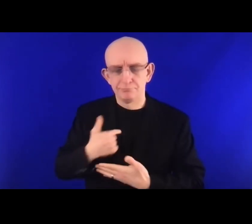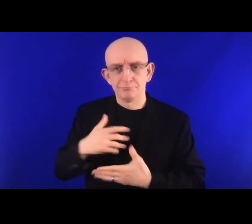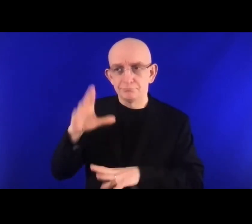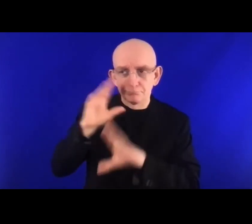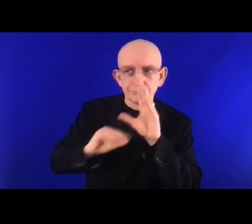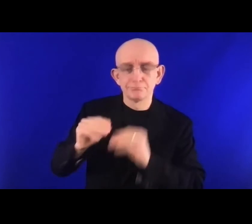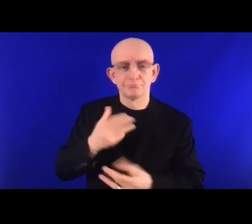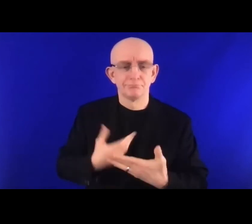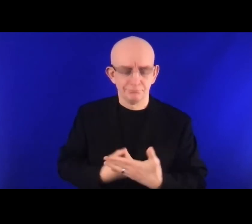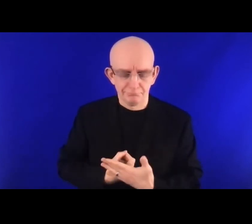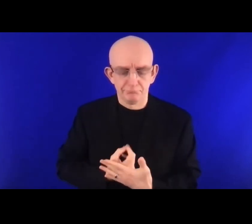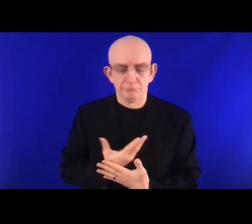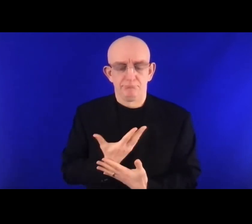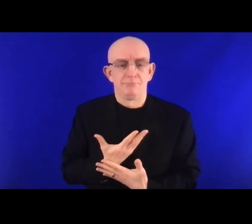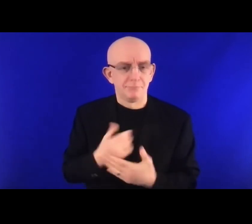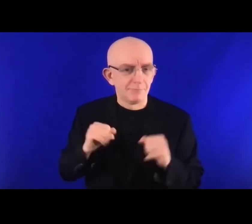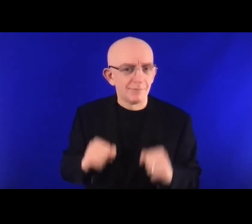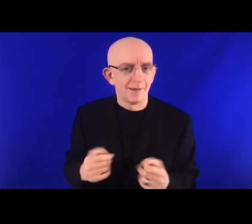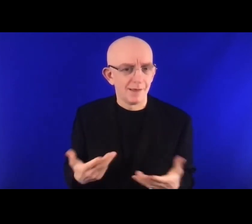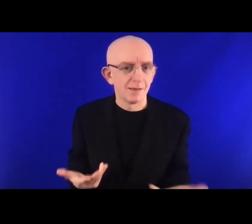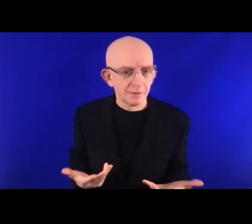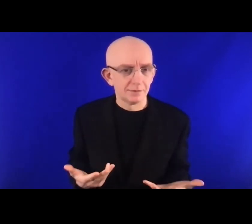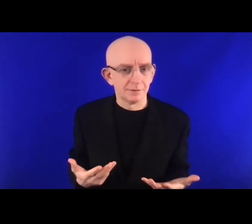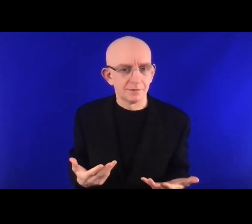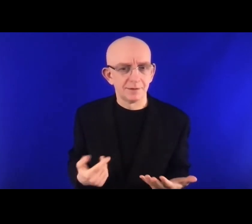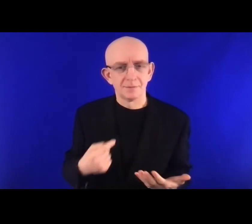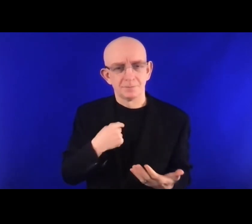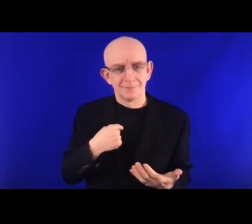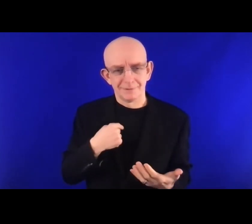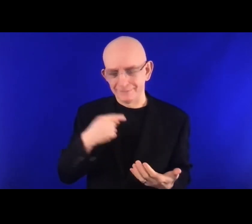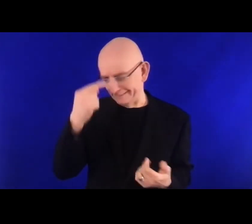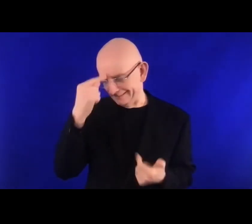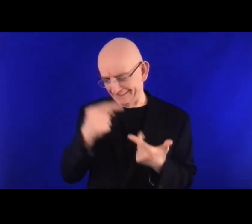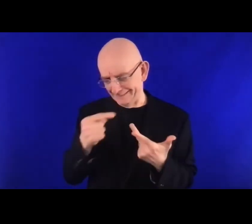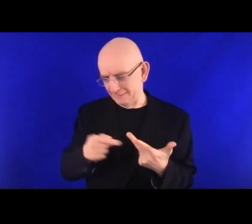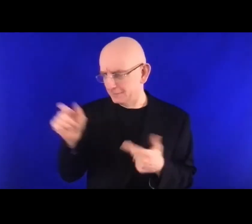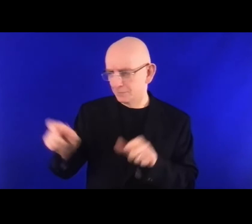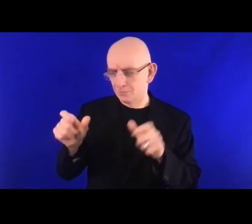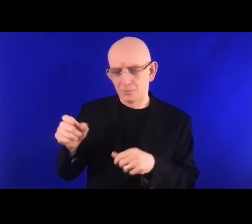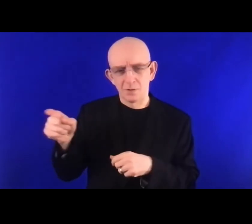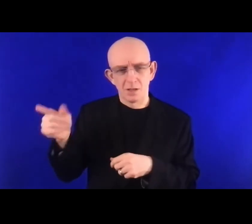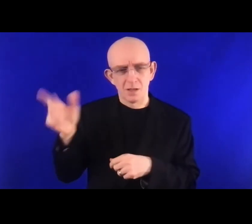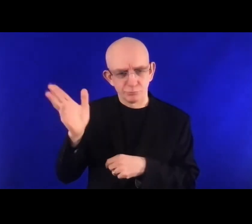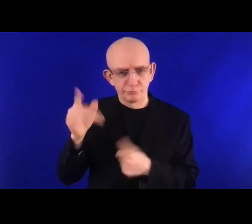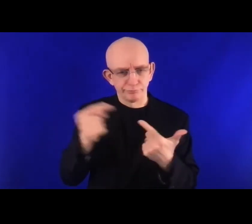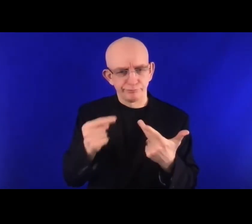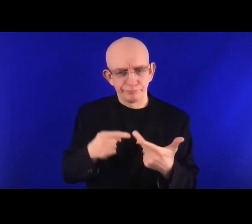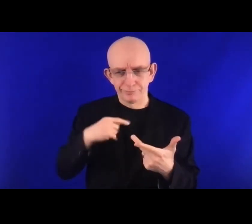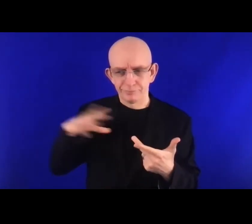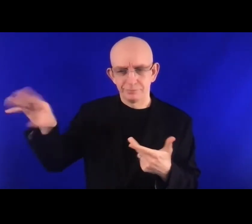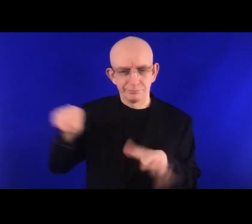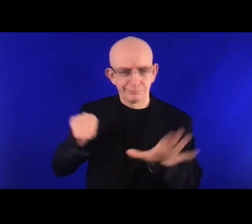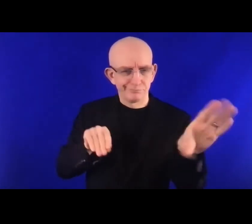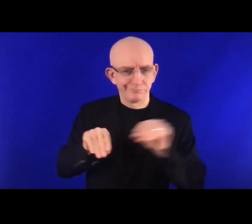me said, but that's the recipe to create a good environment for everyone.